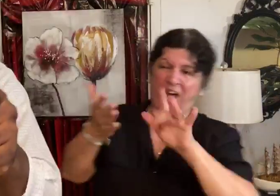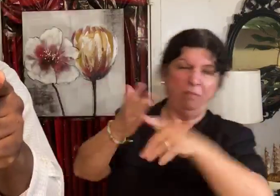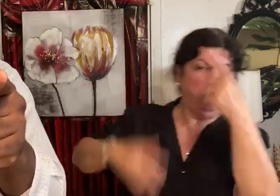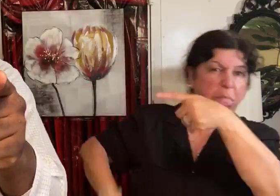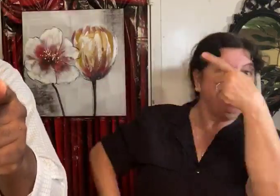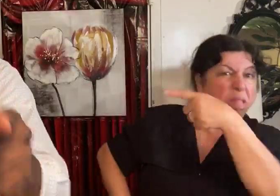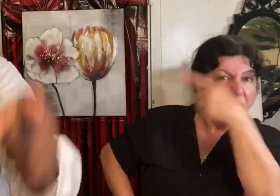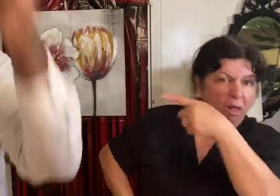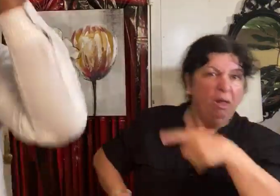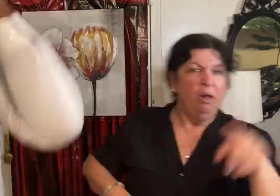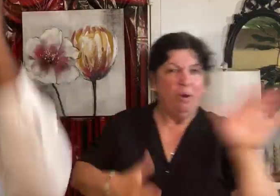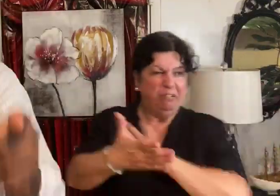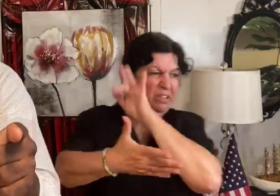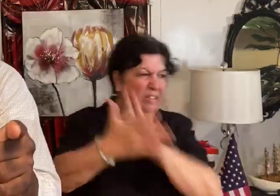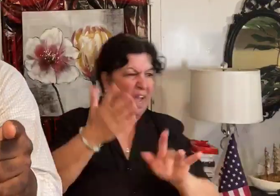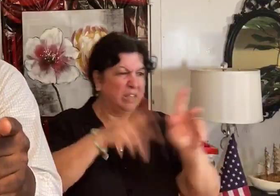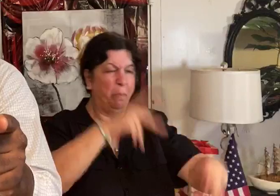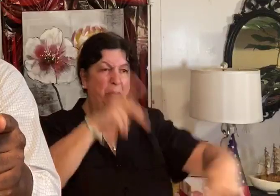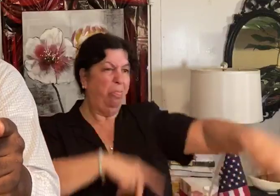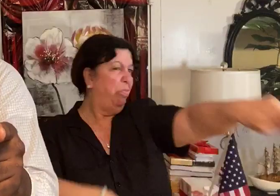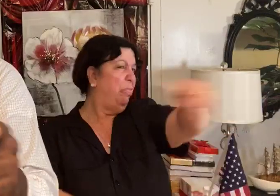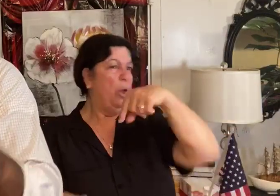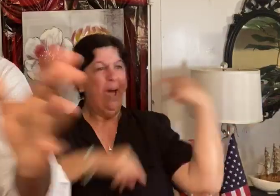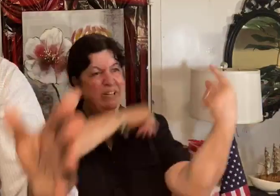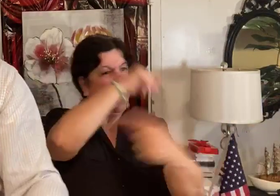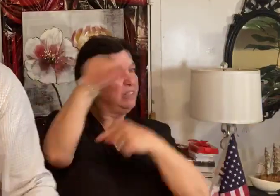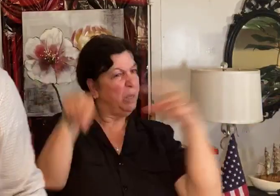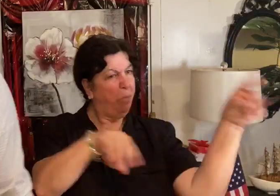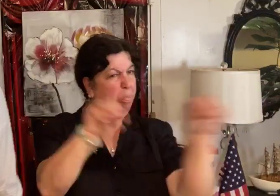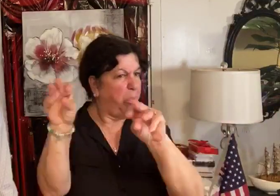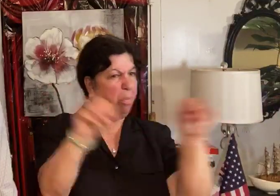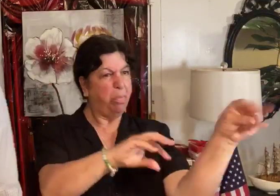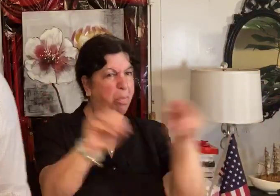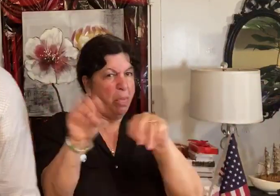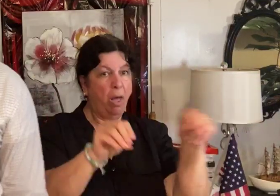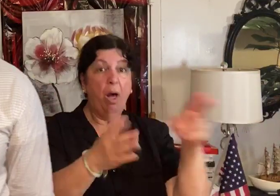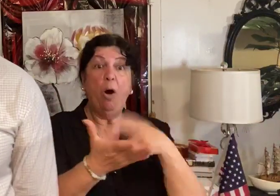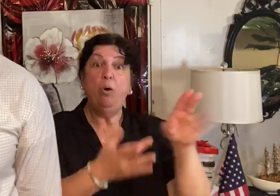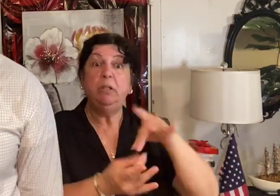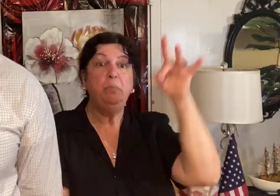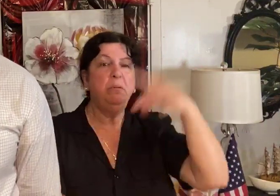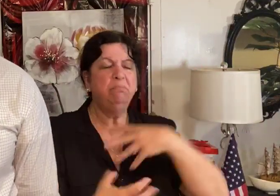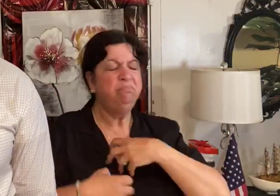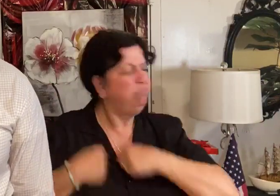You want to tear down God's people. You want to be a gossip in the church. The Holy Spirit is